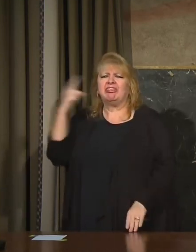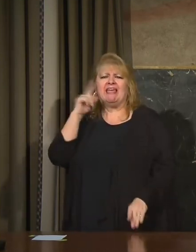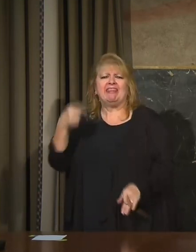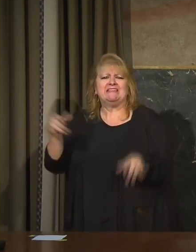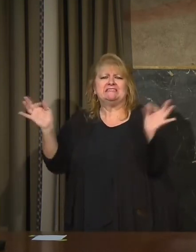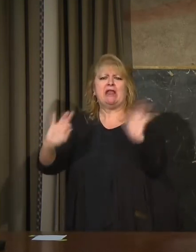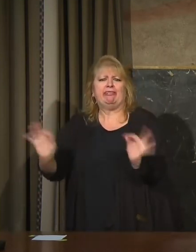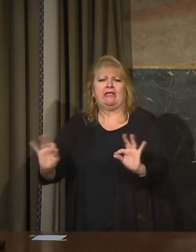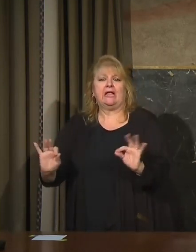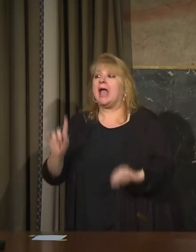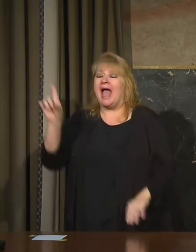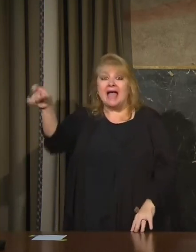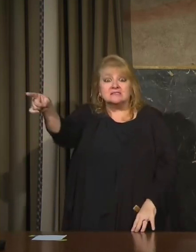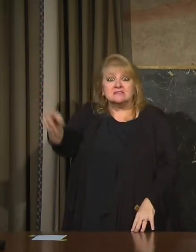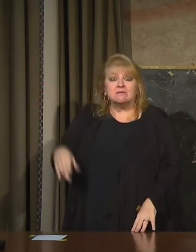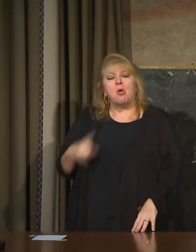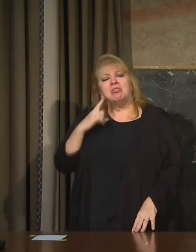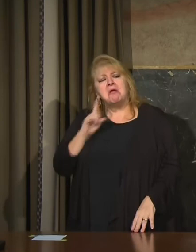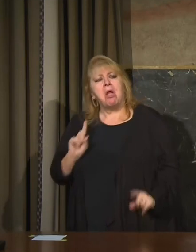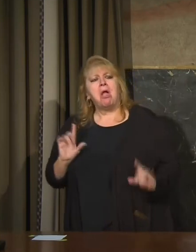serious. Go ask them.